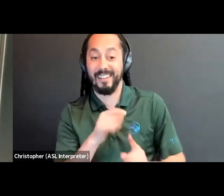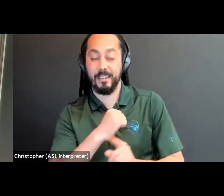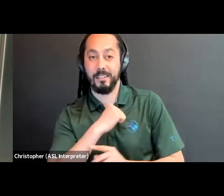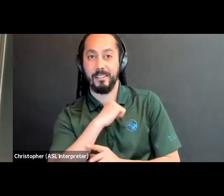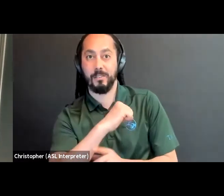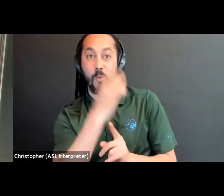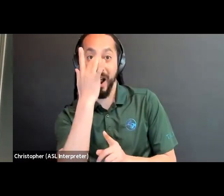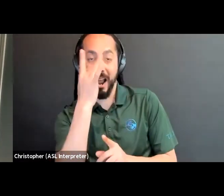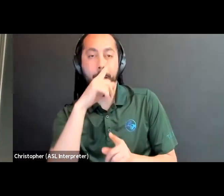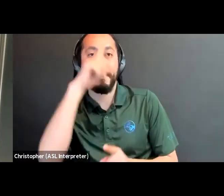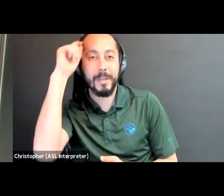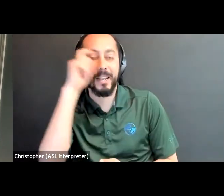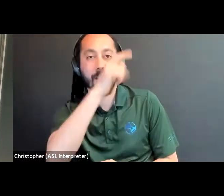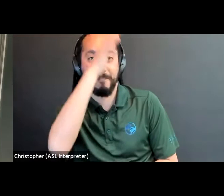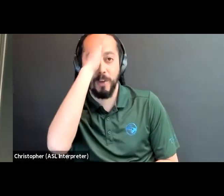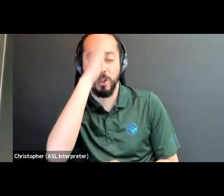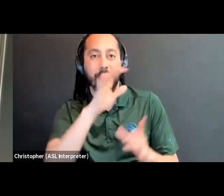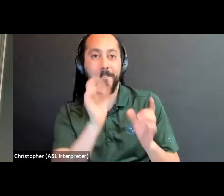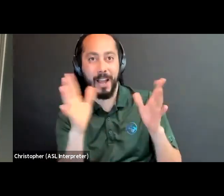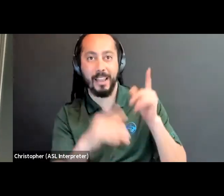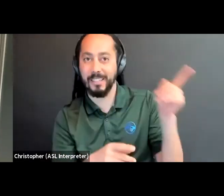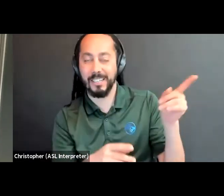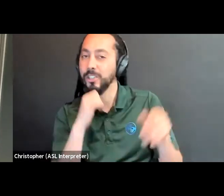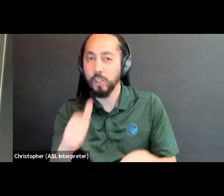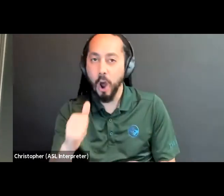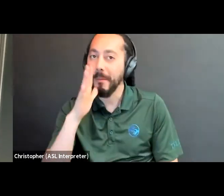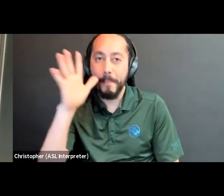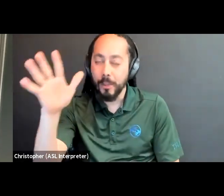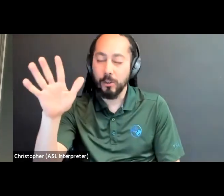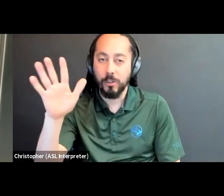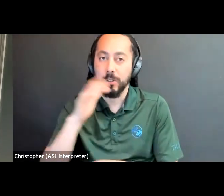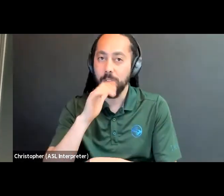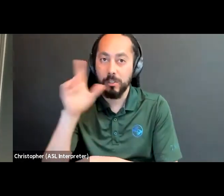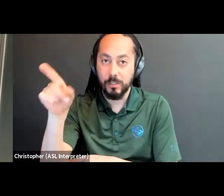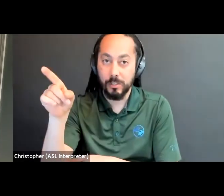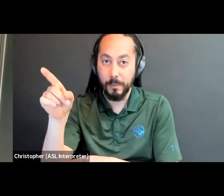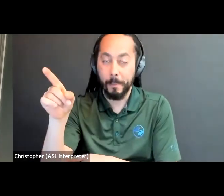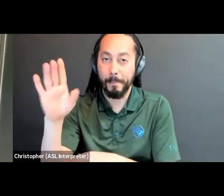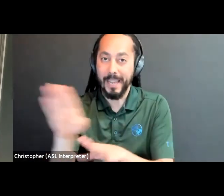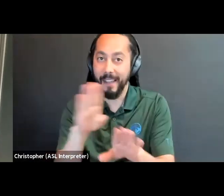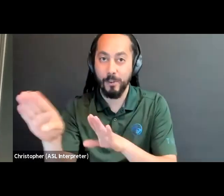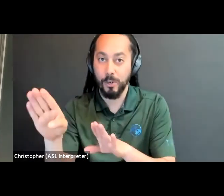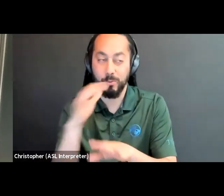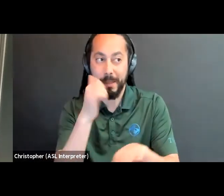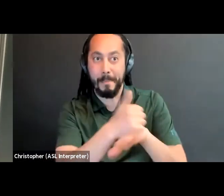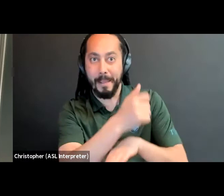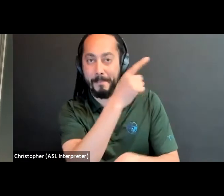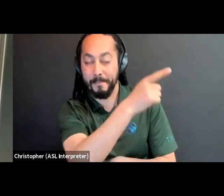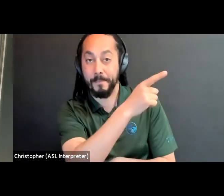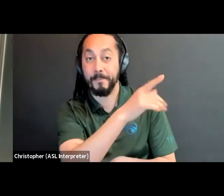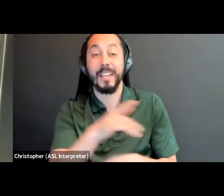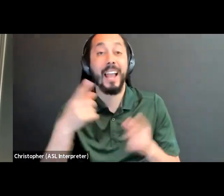father's violent behavior rather than by the mother alienating behaviors. And in fact, in that case, the